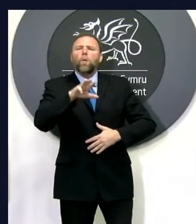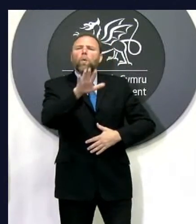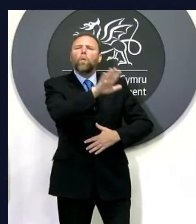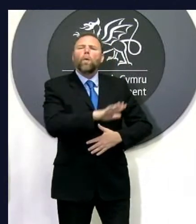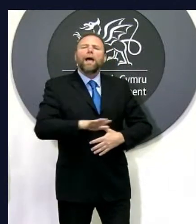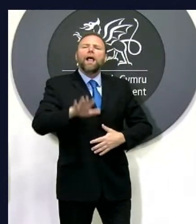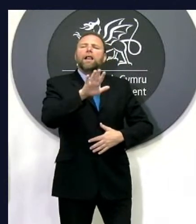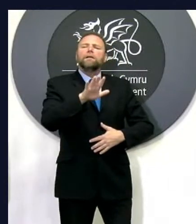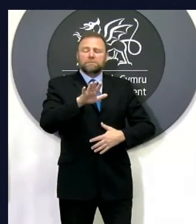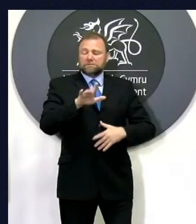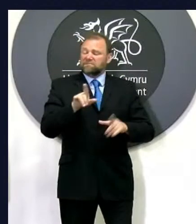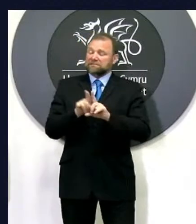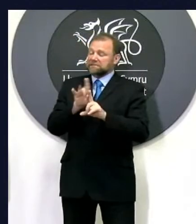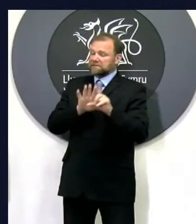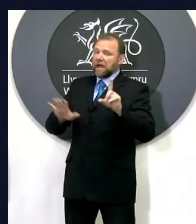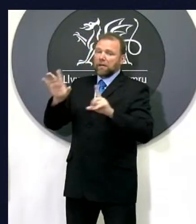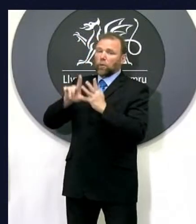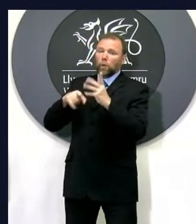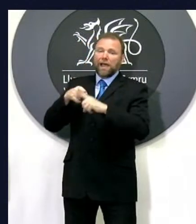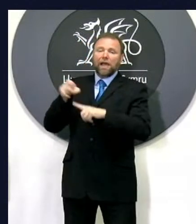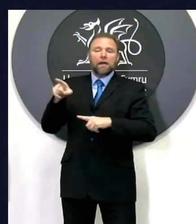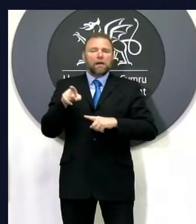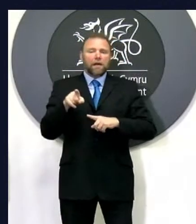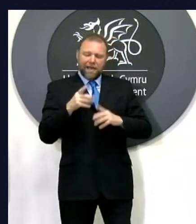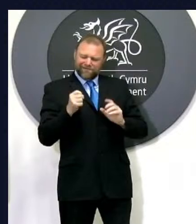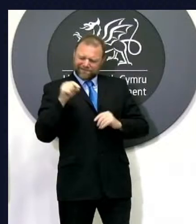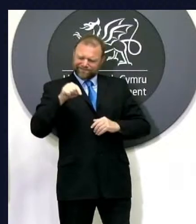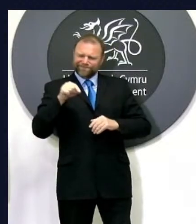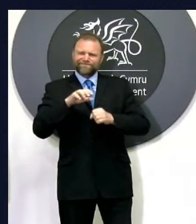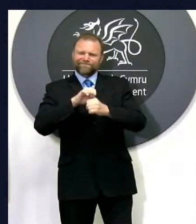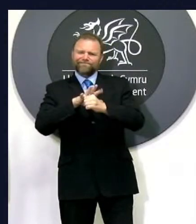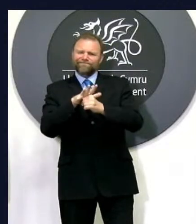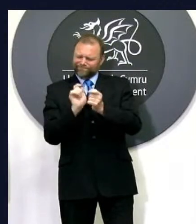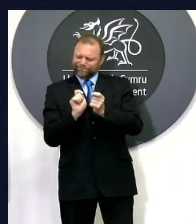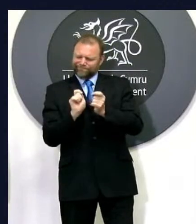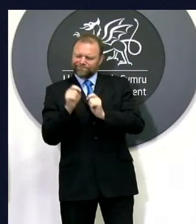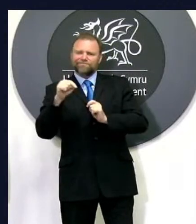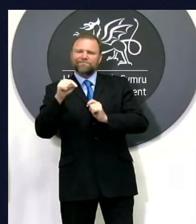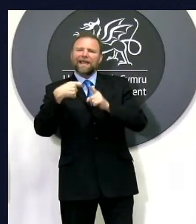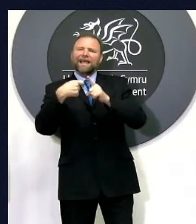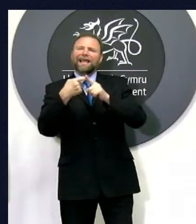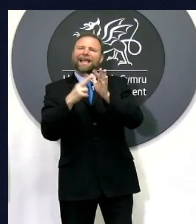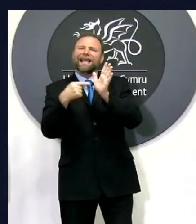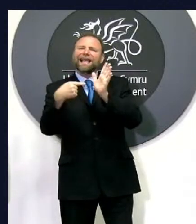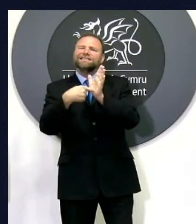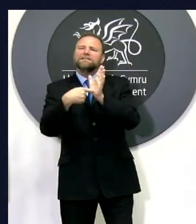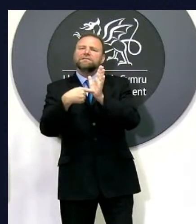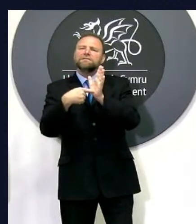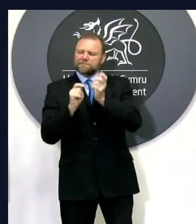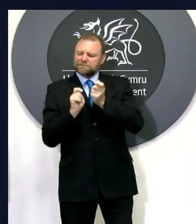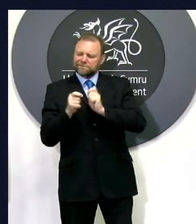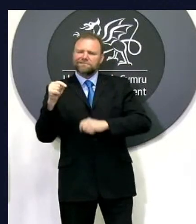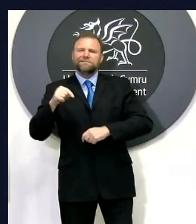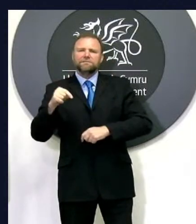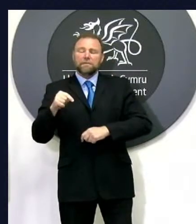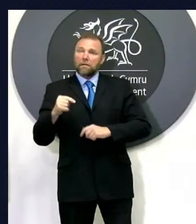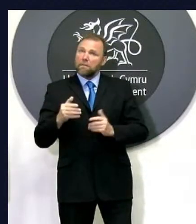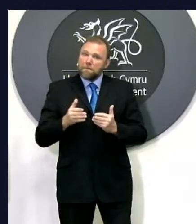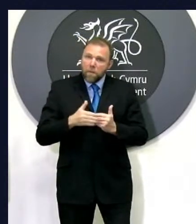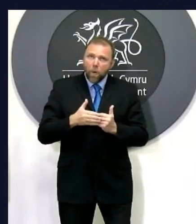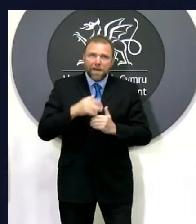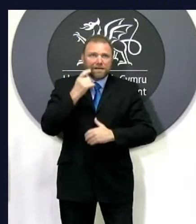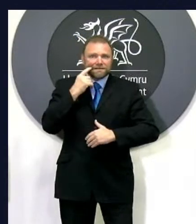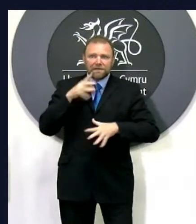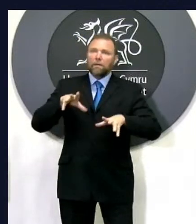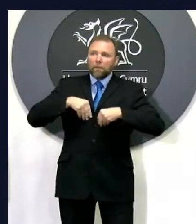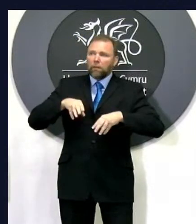UK, with the so-called Kent variant, which is much more infectious than the original virus that we saw in the first wave. It